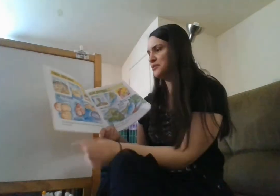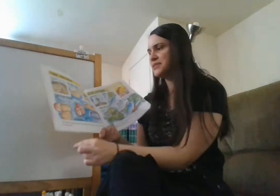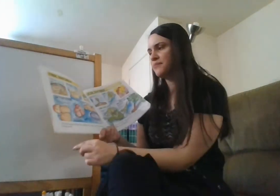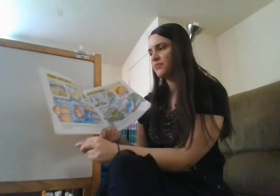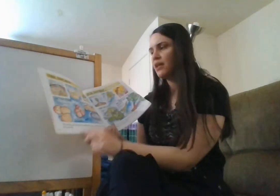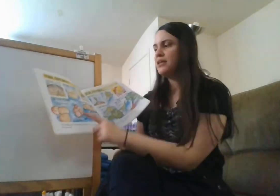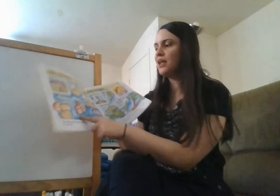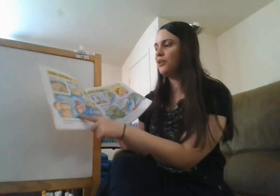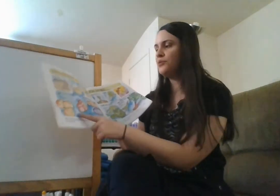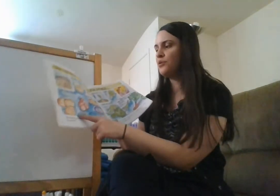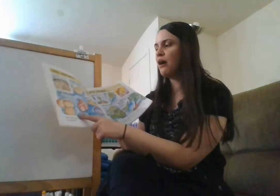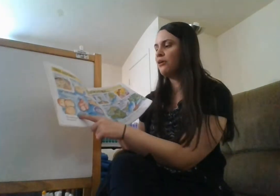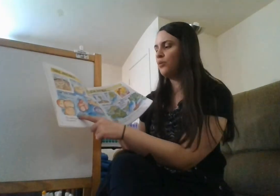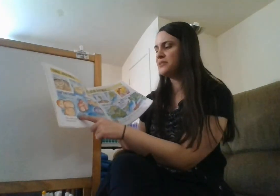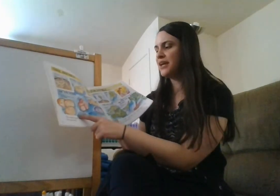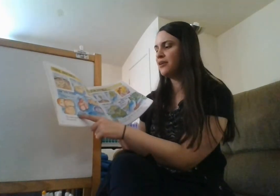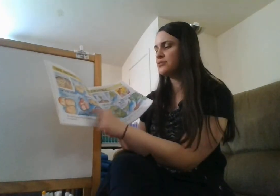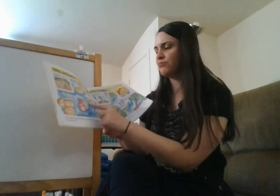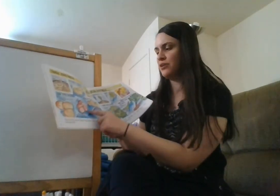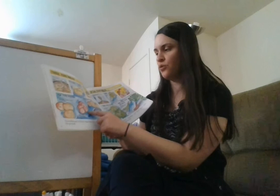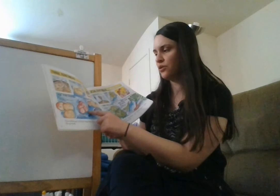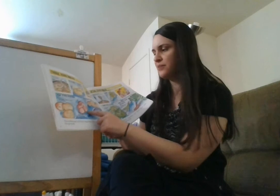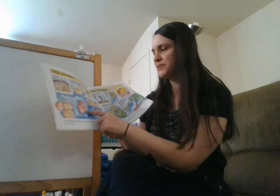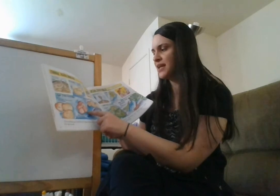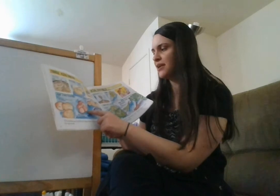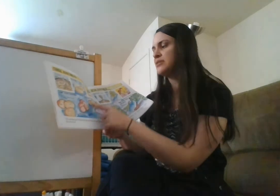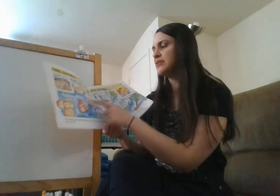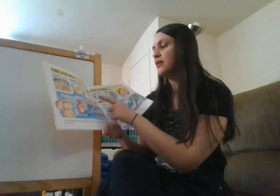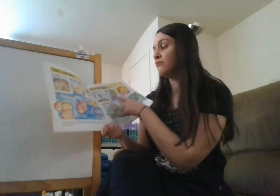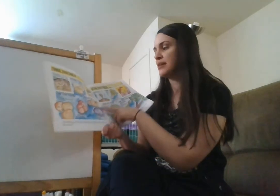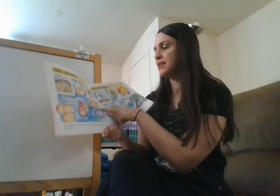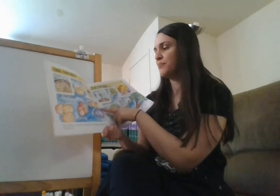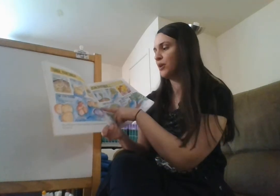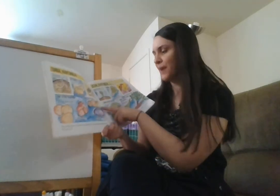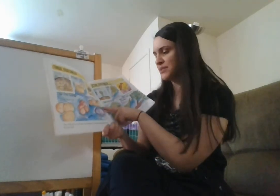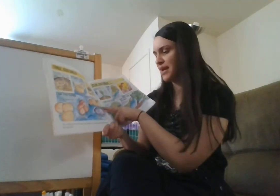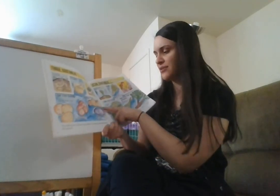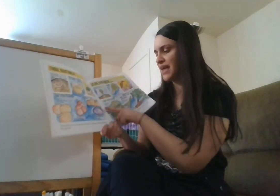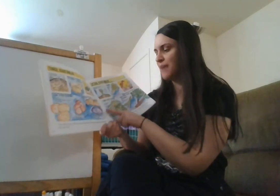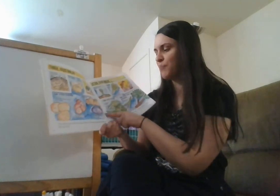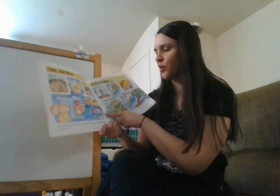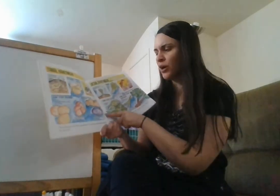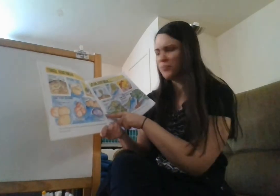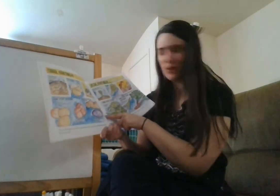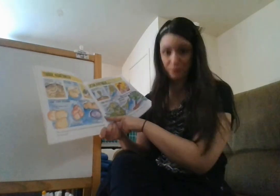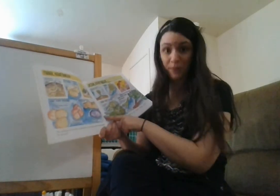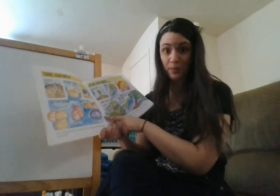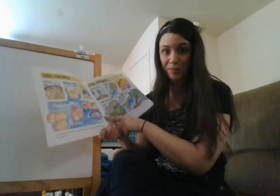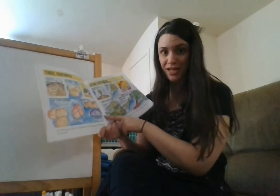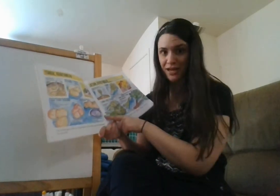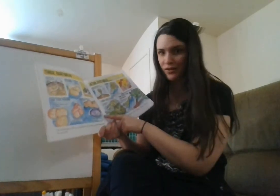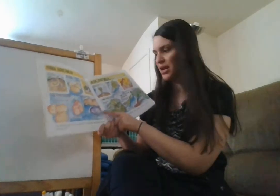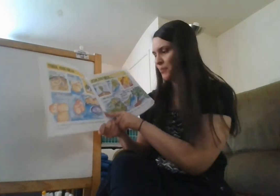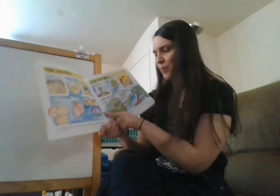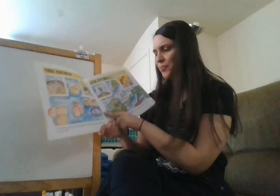Potatoes, yellow Yukon Gold potatoes, red Northland potatoes, russet Burbank potatoes, and purple potatoes. Purple